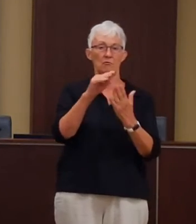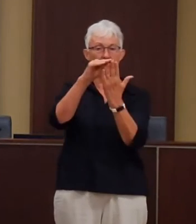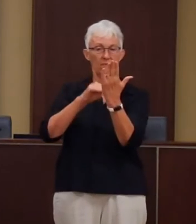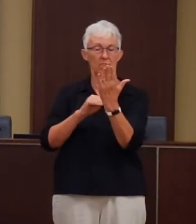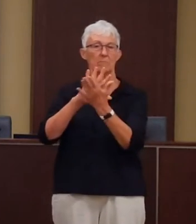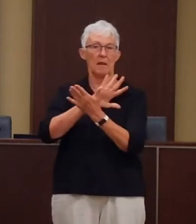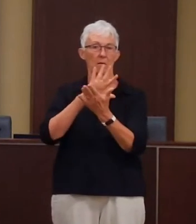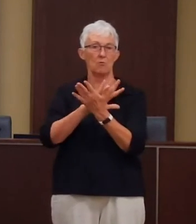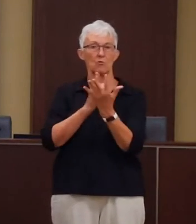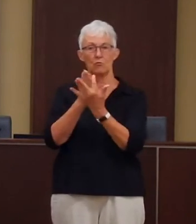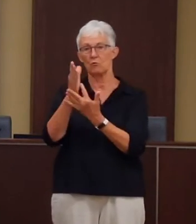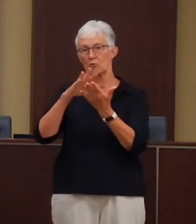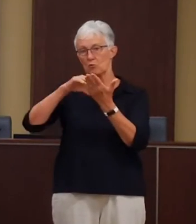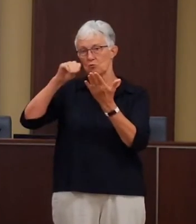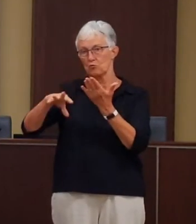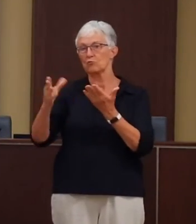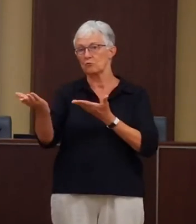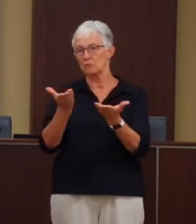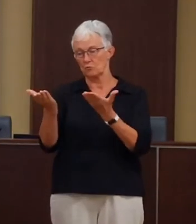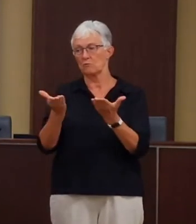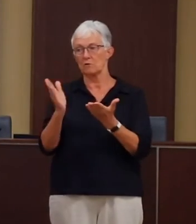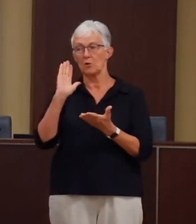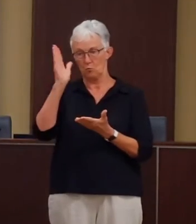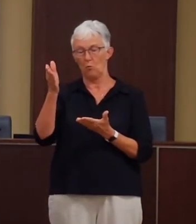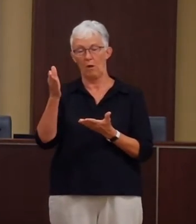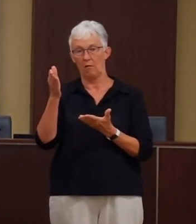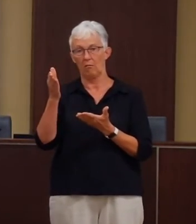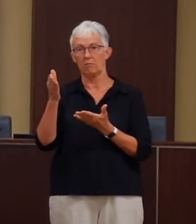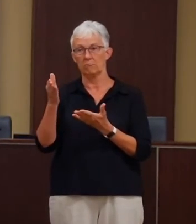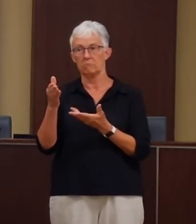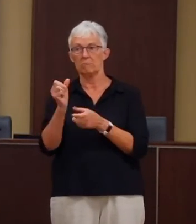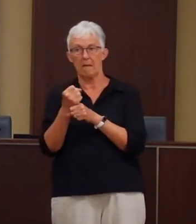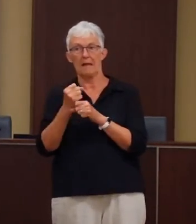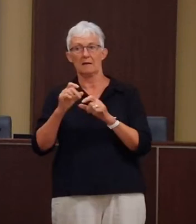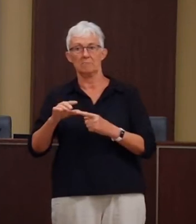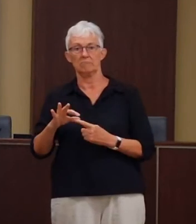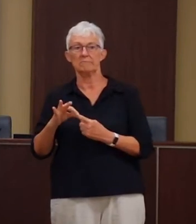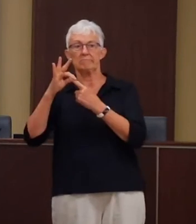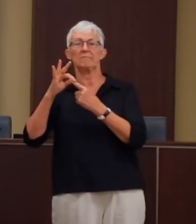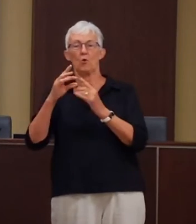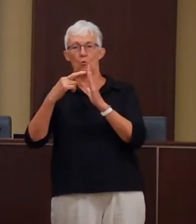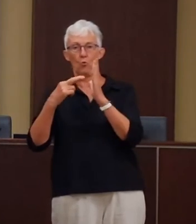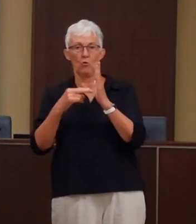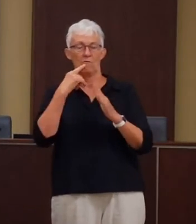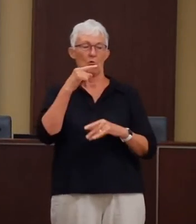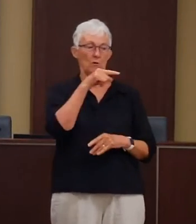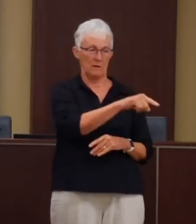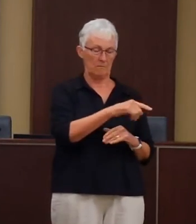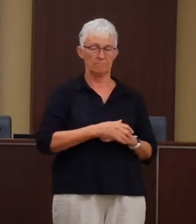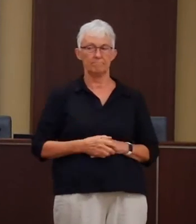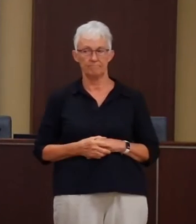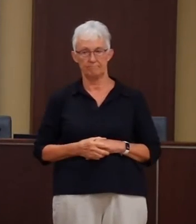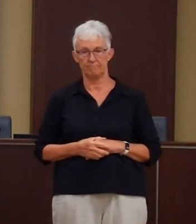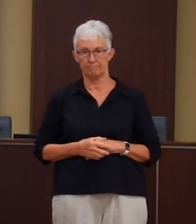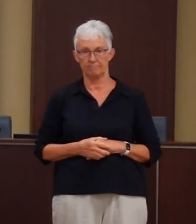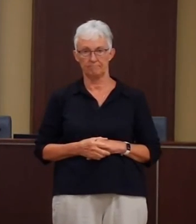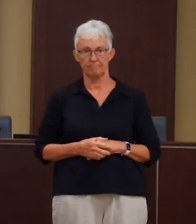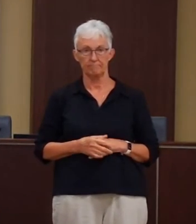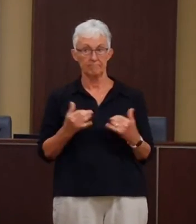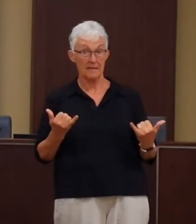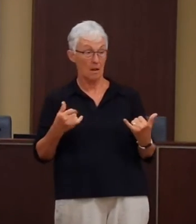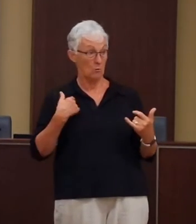Now we have some good news this year. Volunteers and visitors are welcome back into our school buildings during the school